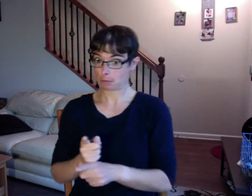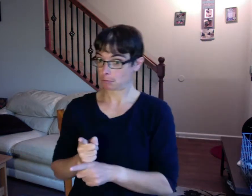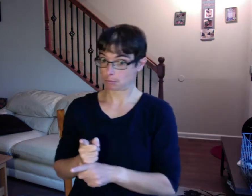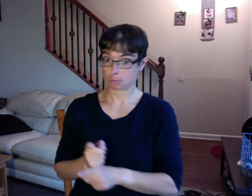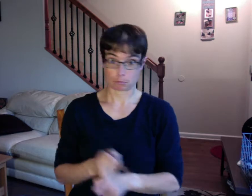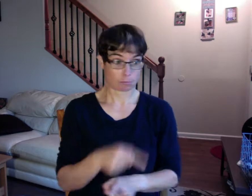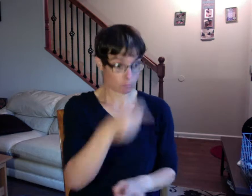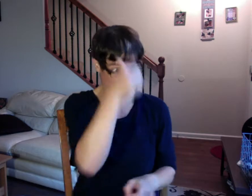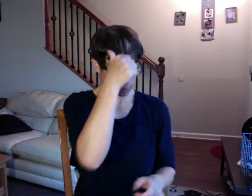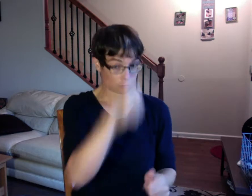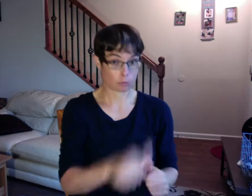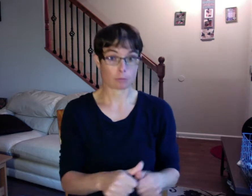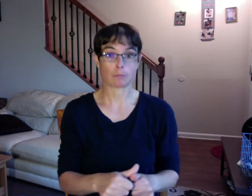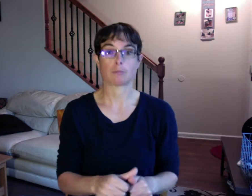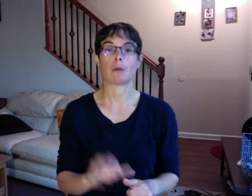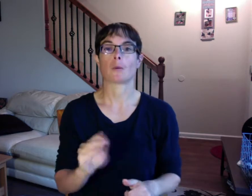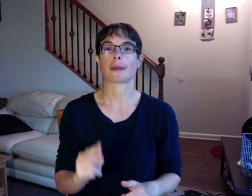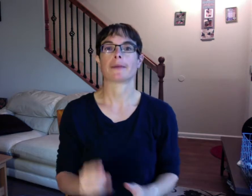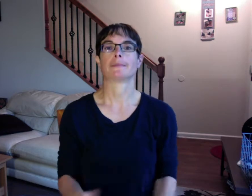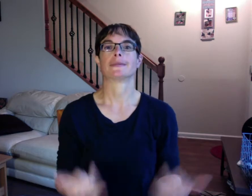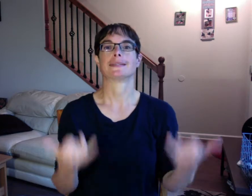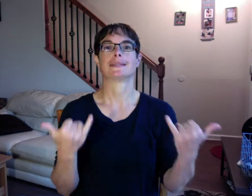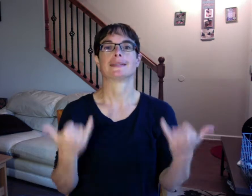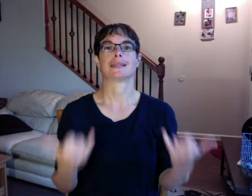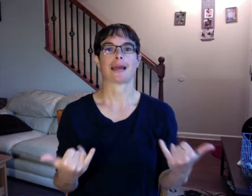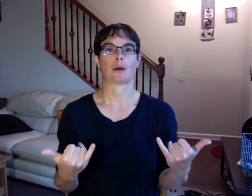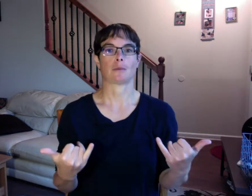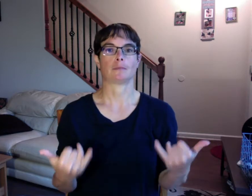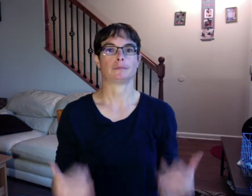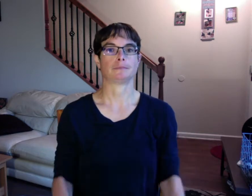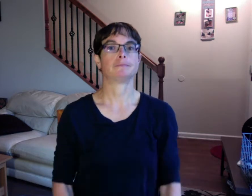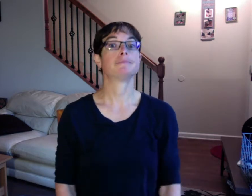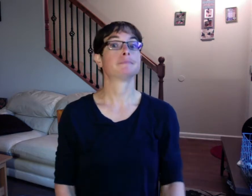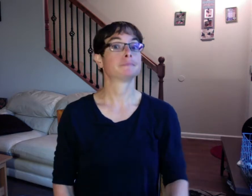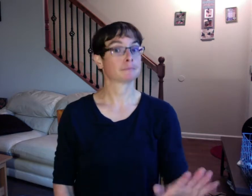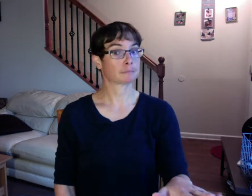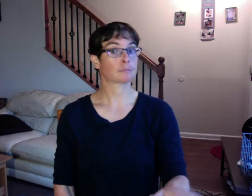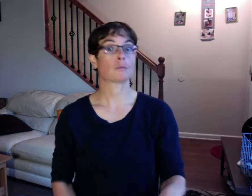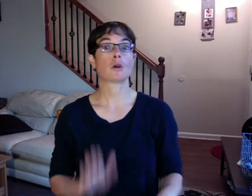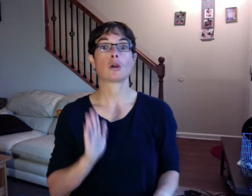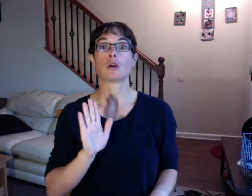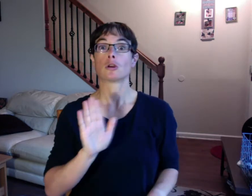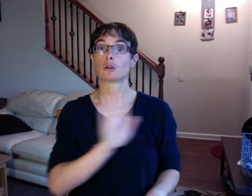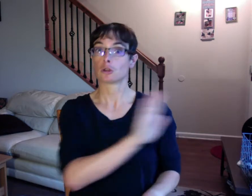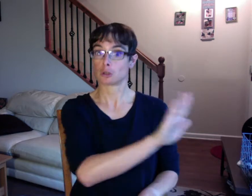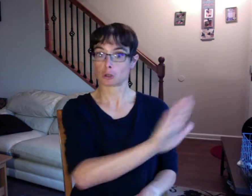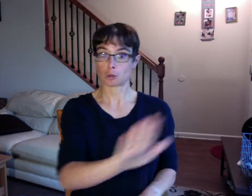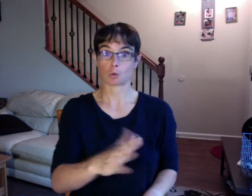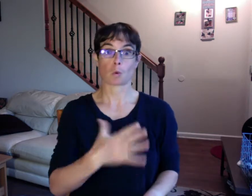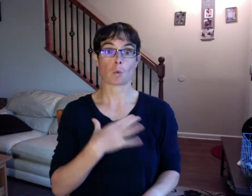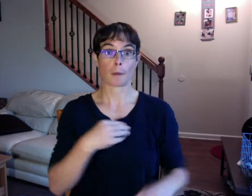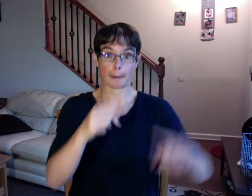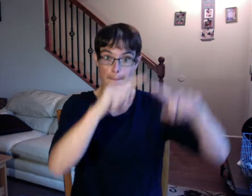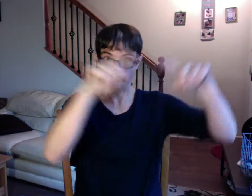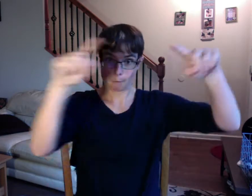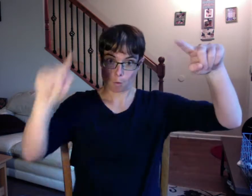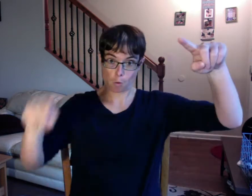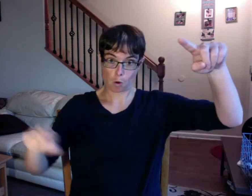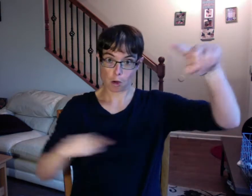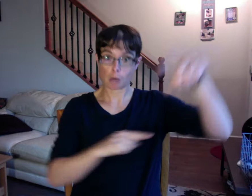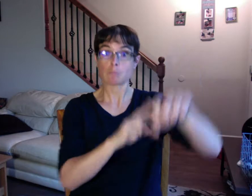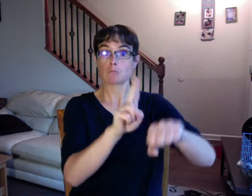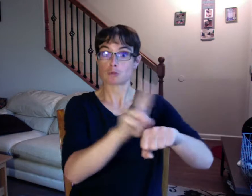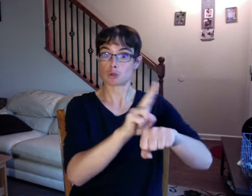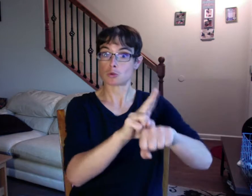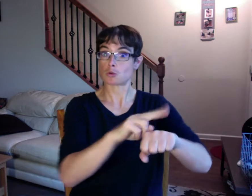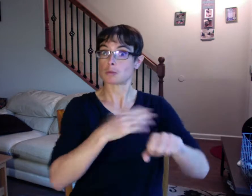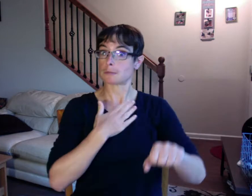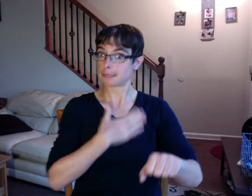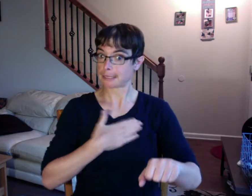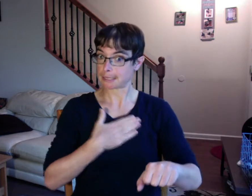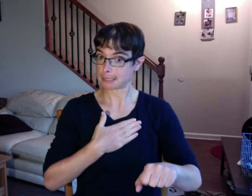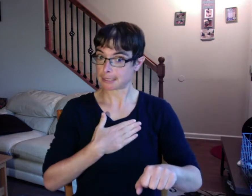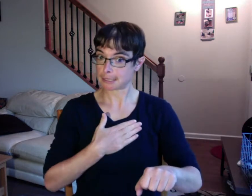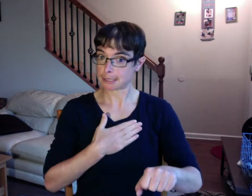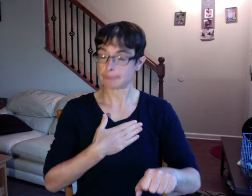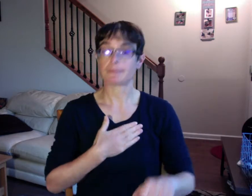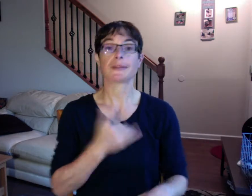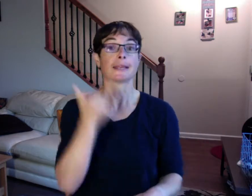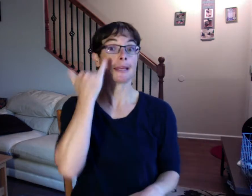Which of these sides, and I would like you to use your whiteboard, which of these sides, A, B, C, would be the hypotenuse? And be prepared